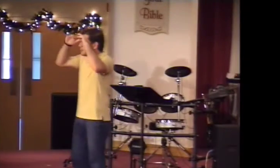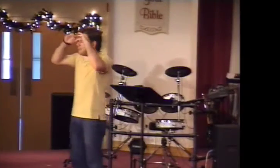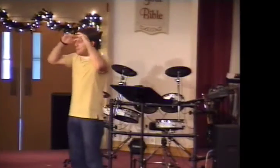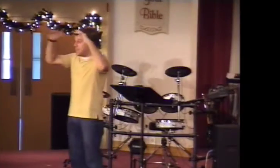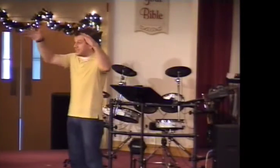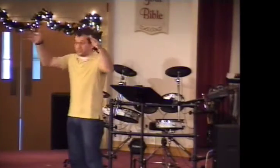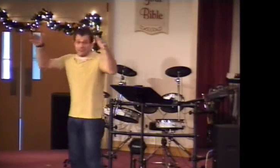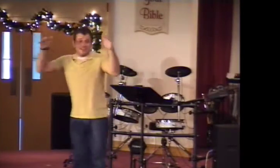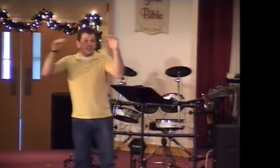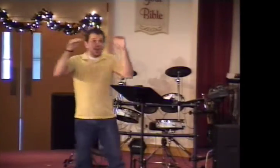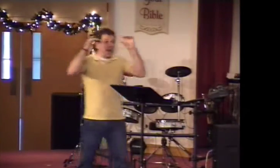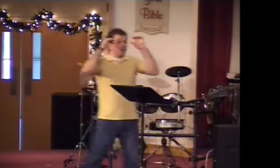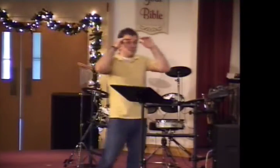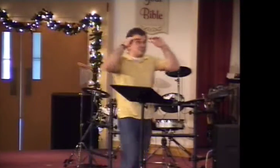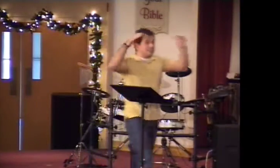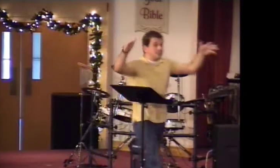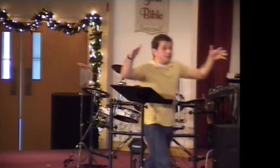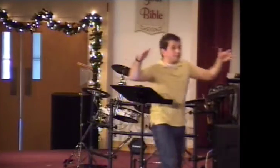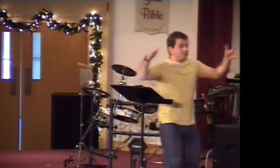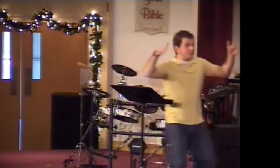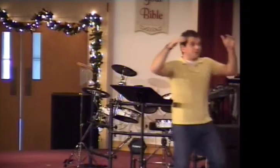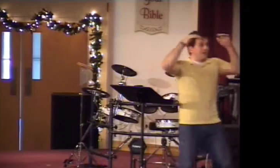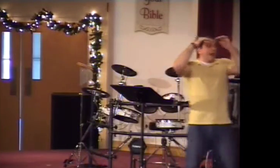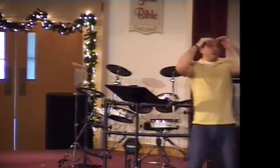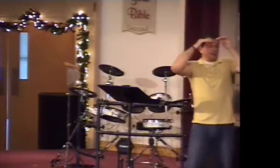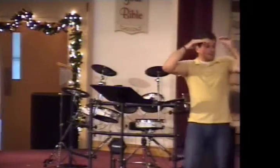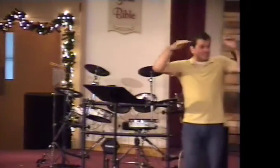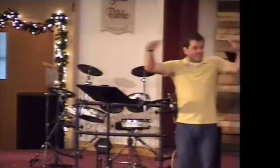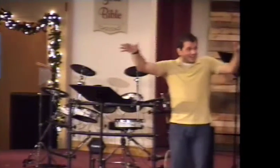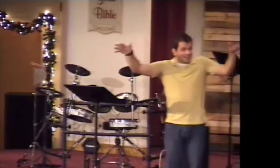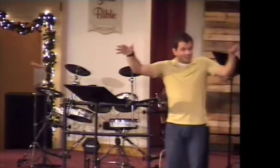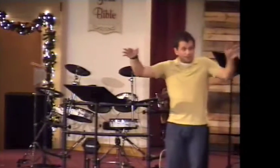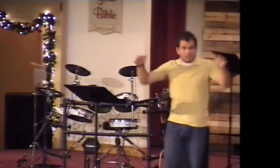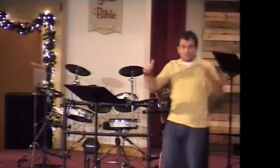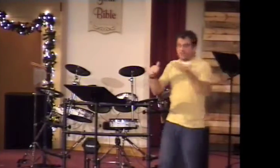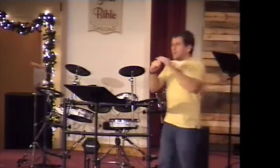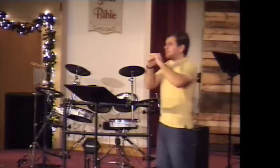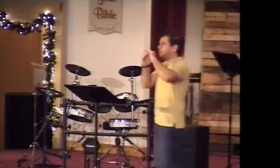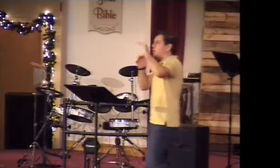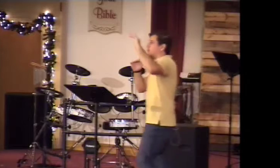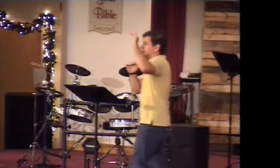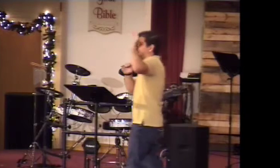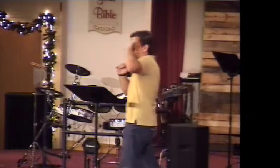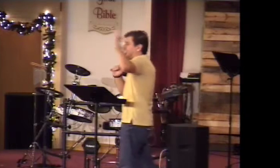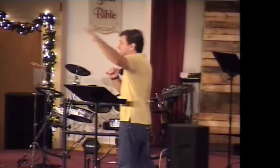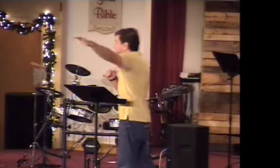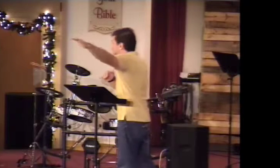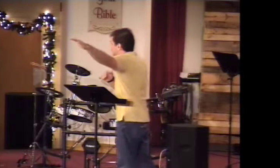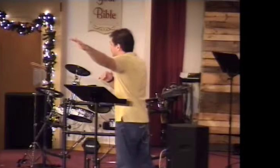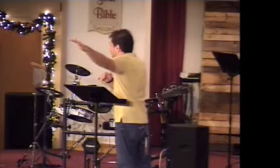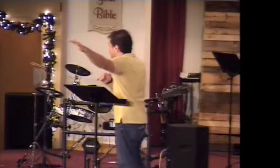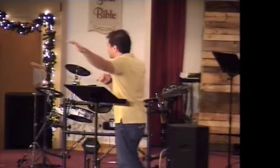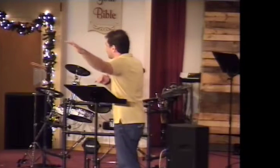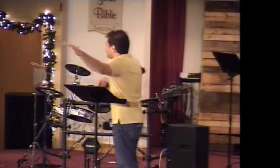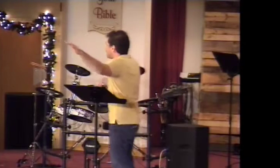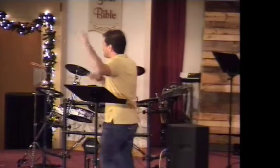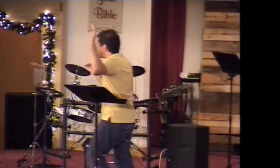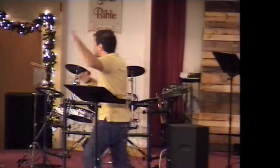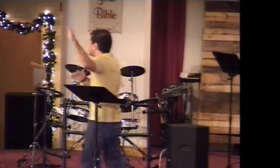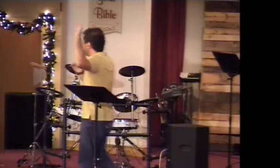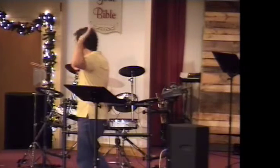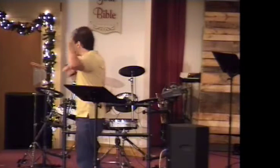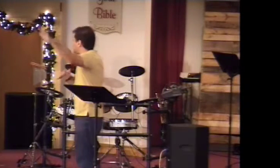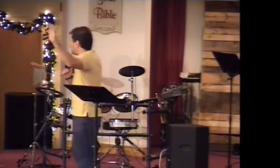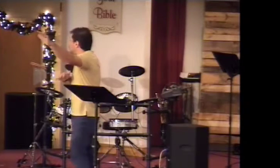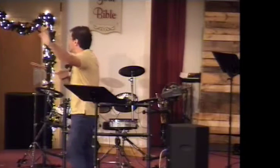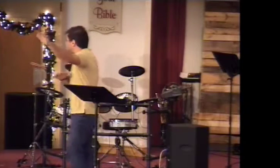thank you for the big picture. I don't see the big picture. I don't understand the big picture. I don't know what your plan is for the future. But